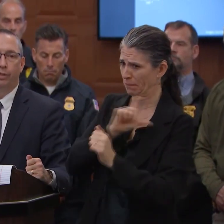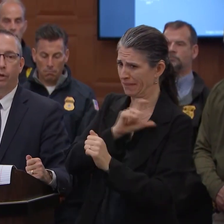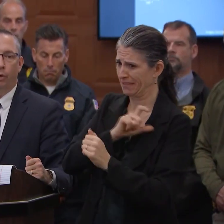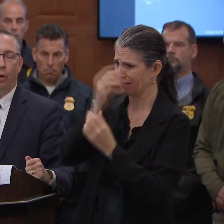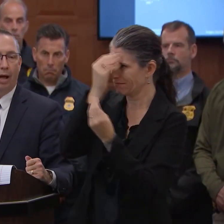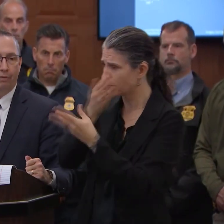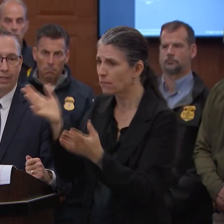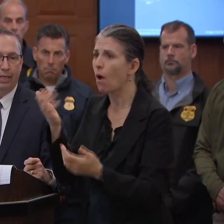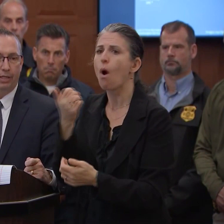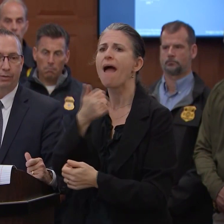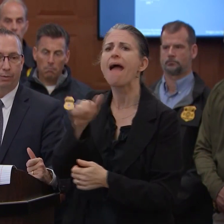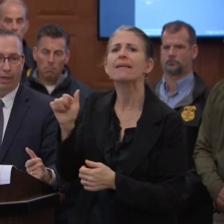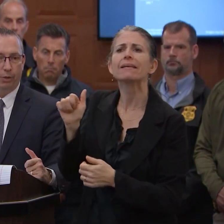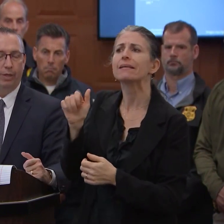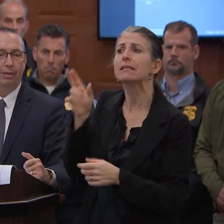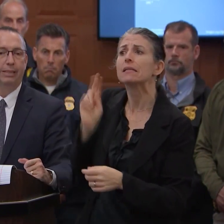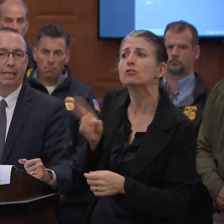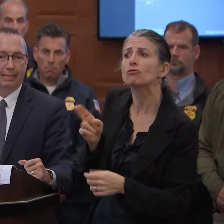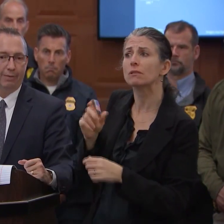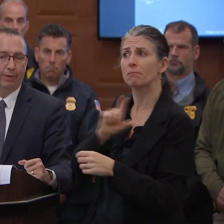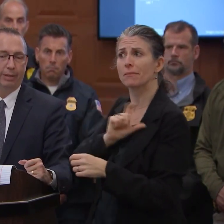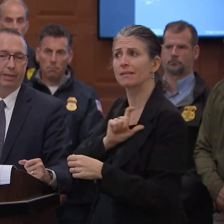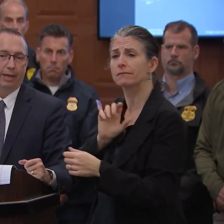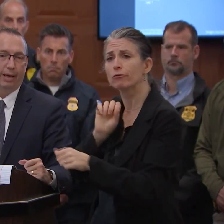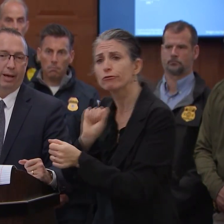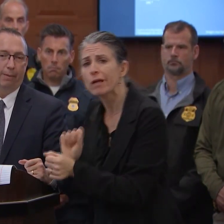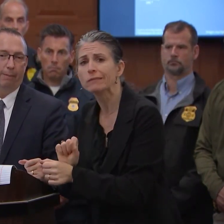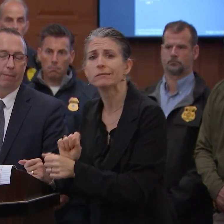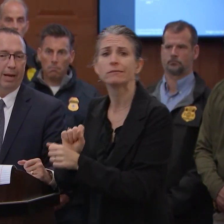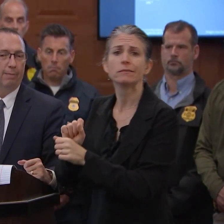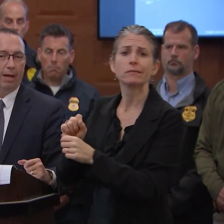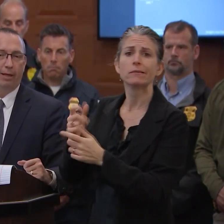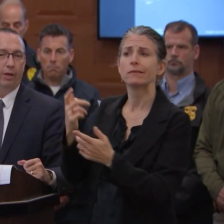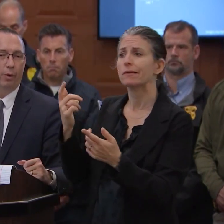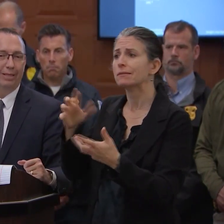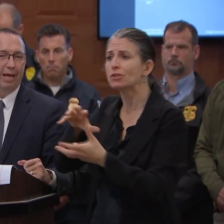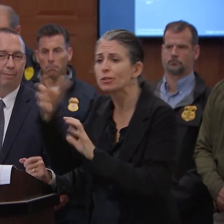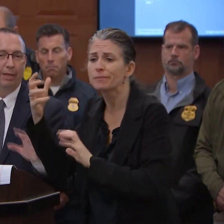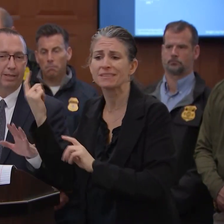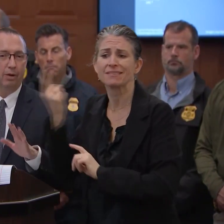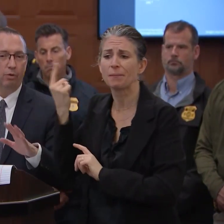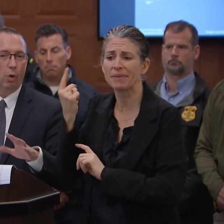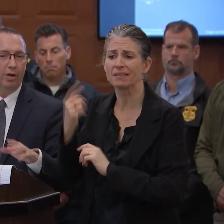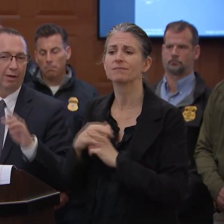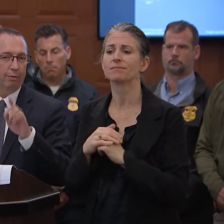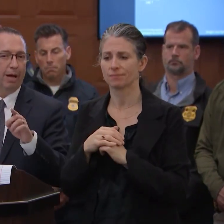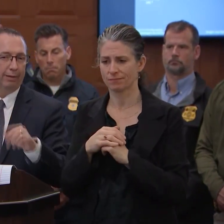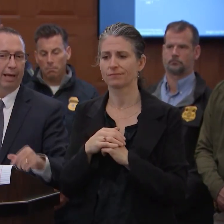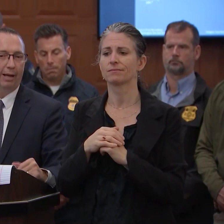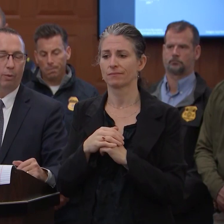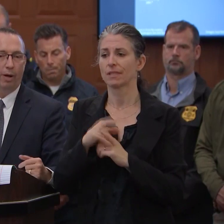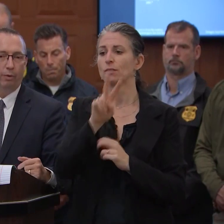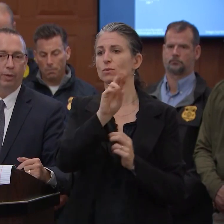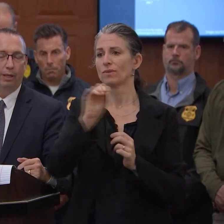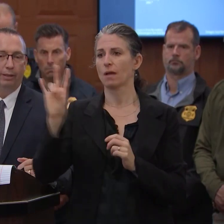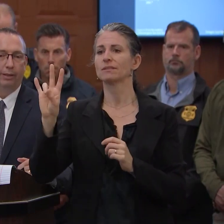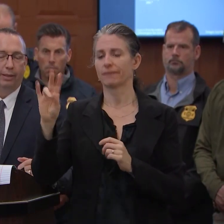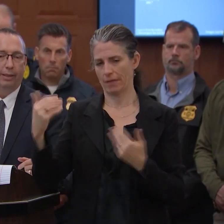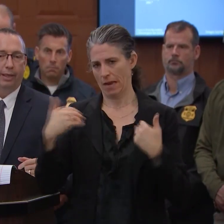that there was an OUI investigation from like 2007, but I'm not going to go in depth because I don't know enough about that. I don't